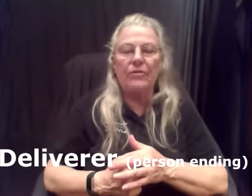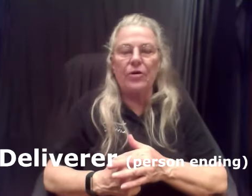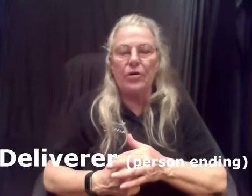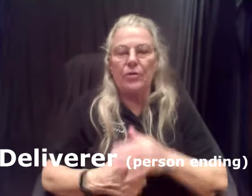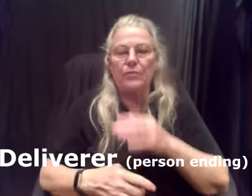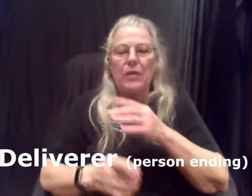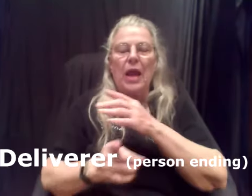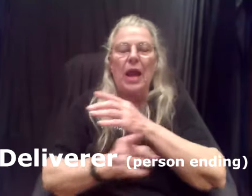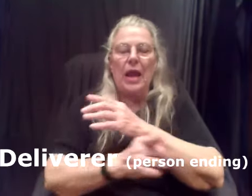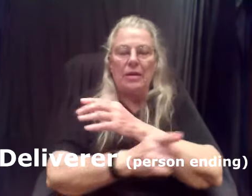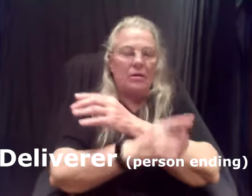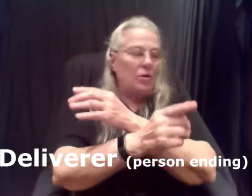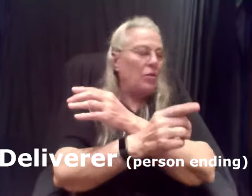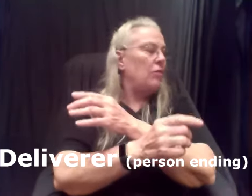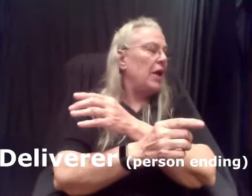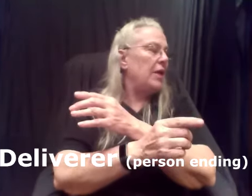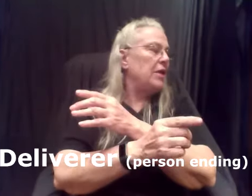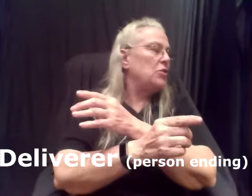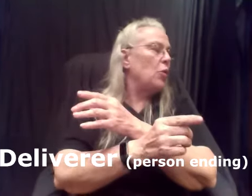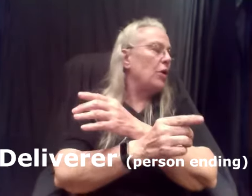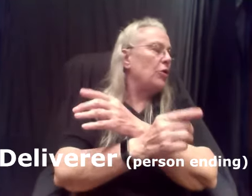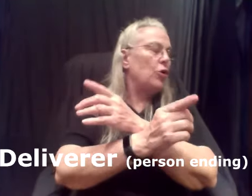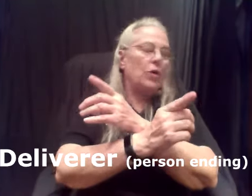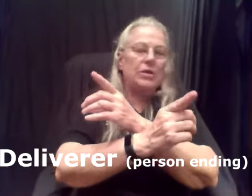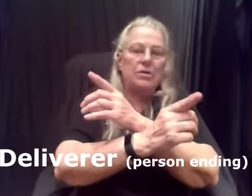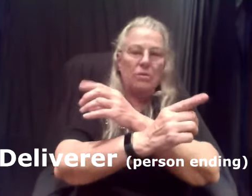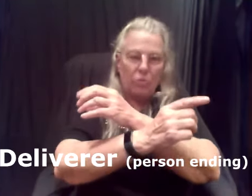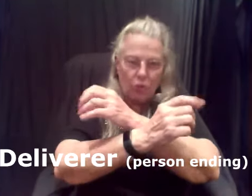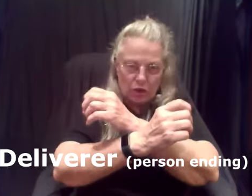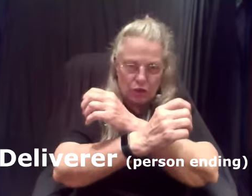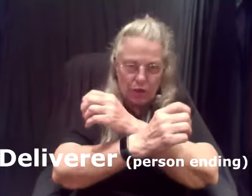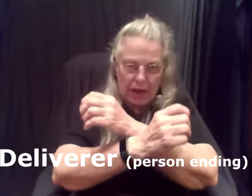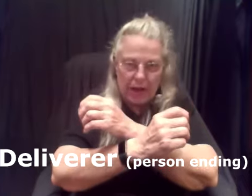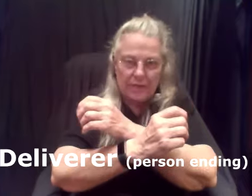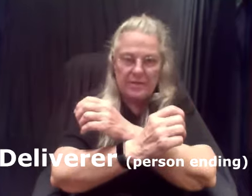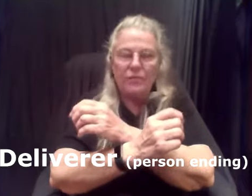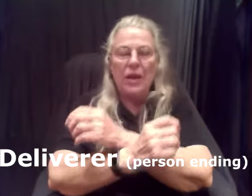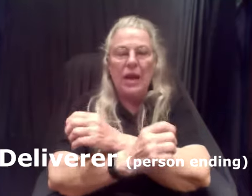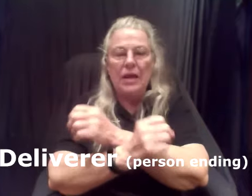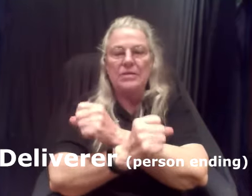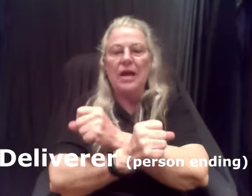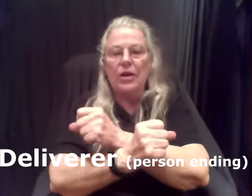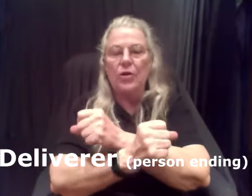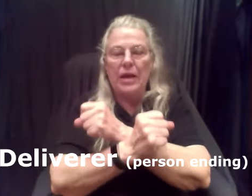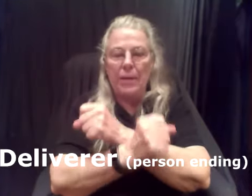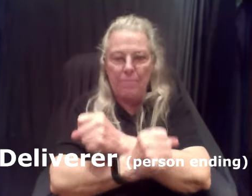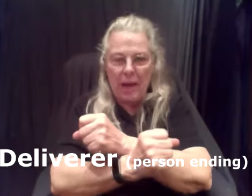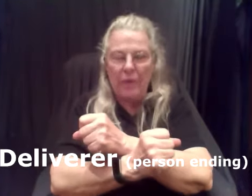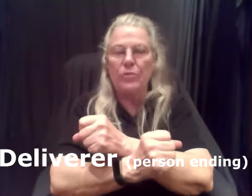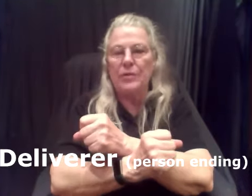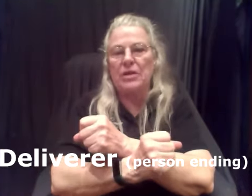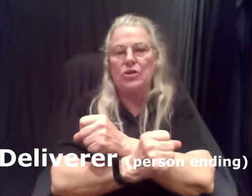Deliverer. And that is where you're going to cross your hands. It's like you're in a bound position, like